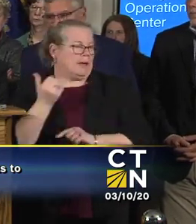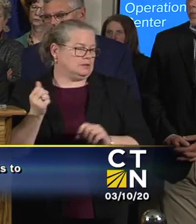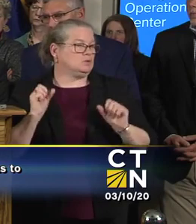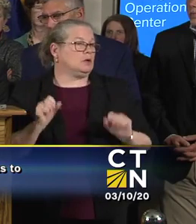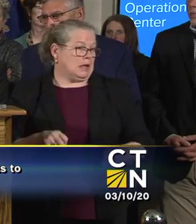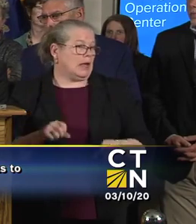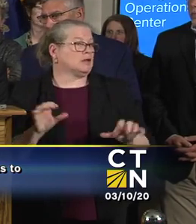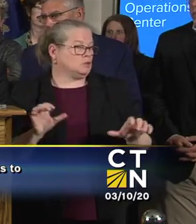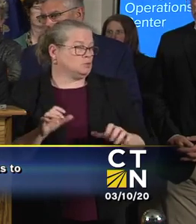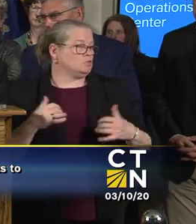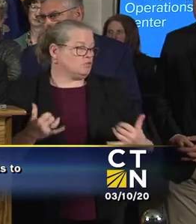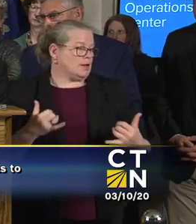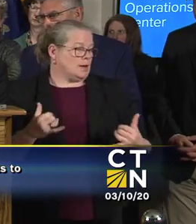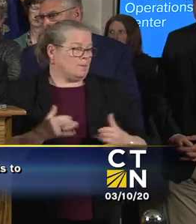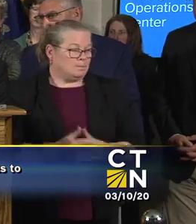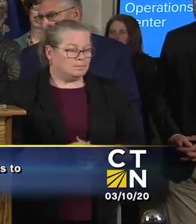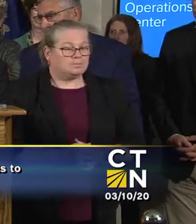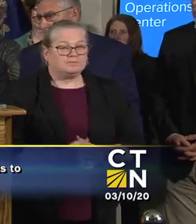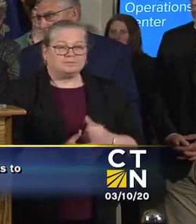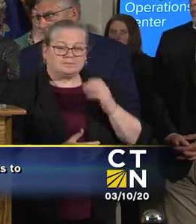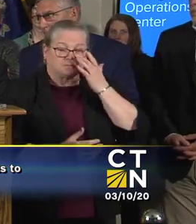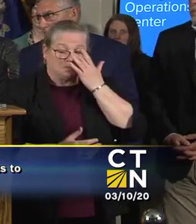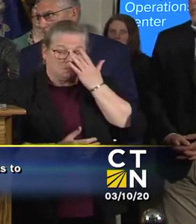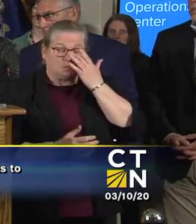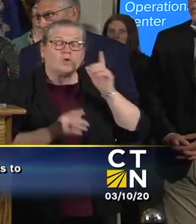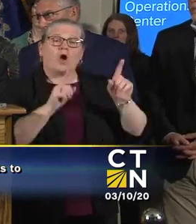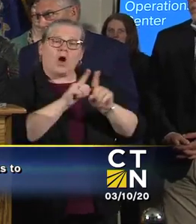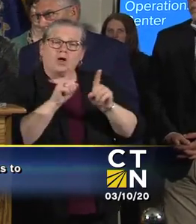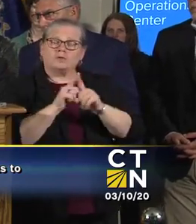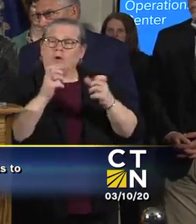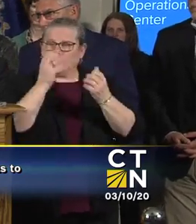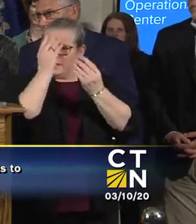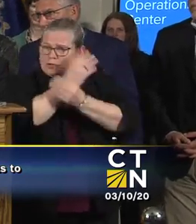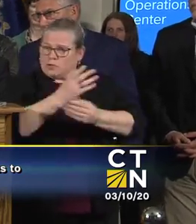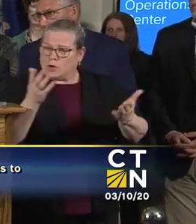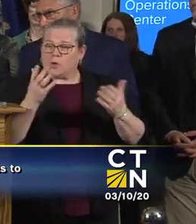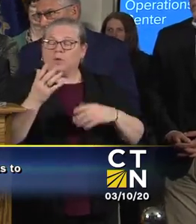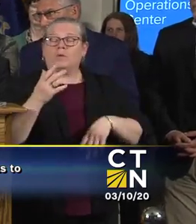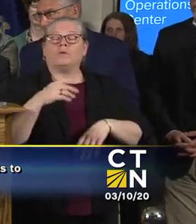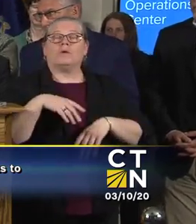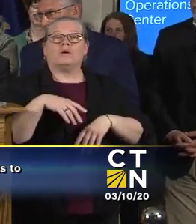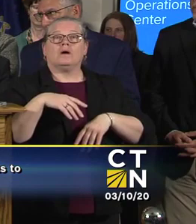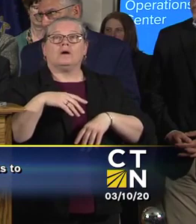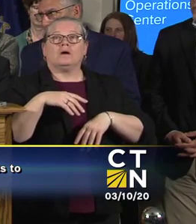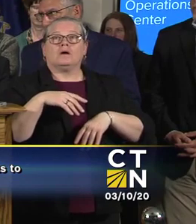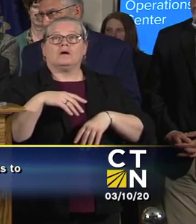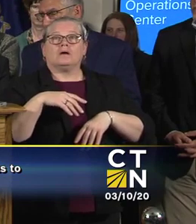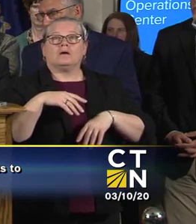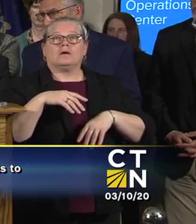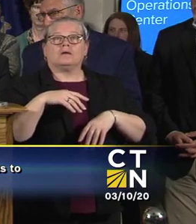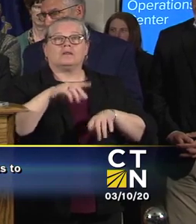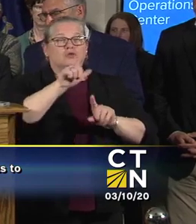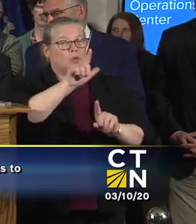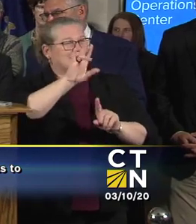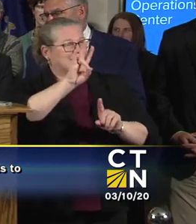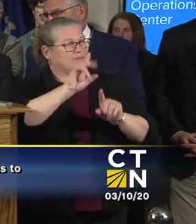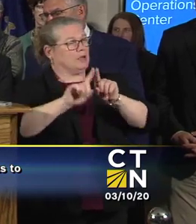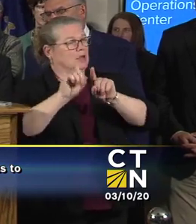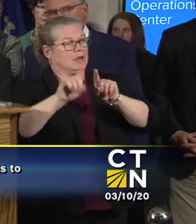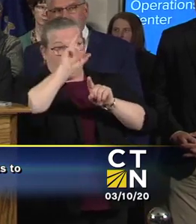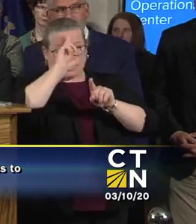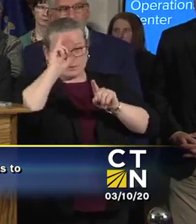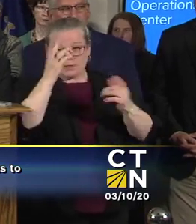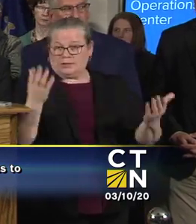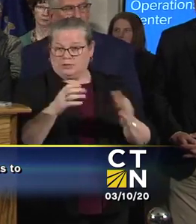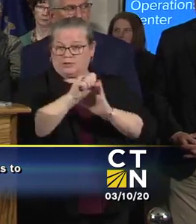continue to do the testing. I also want to bring to your attention that we have reached out to the 27 hospitals in the state in